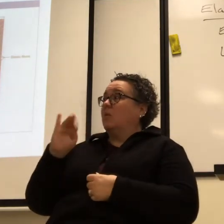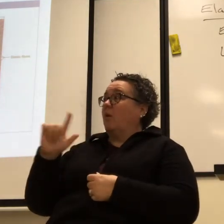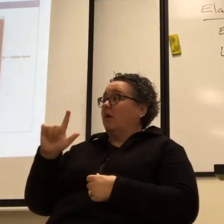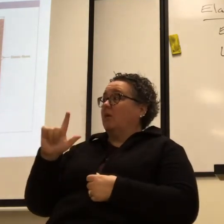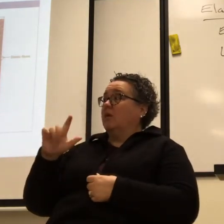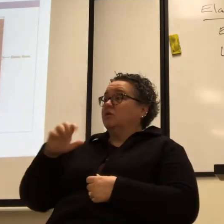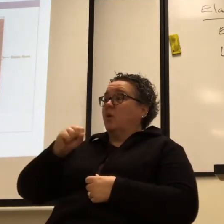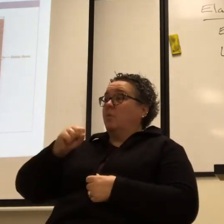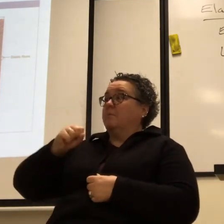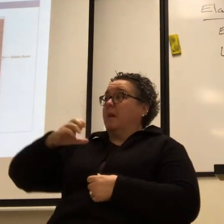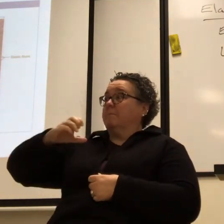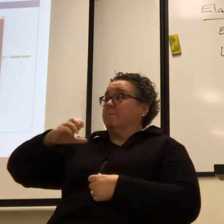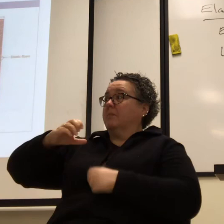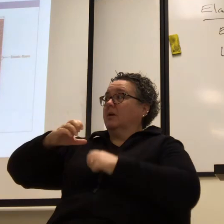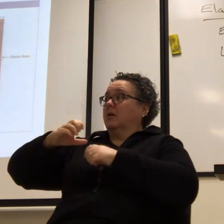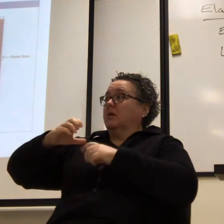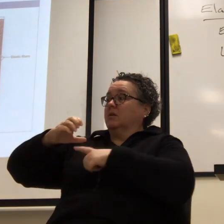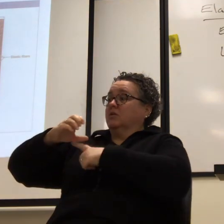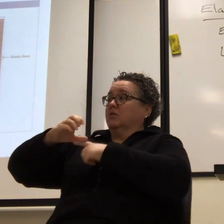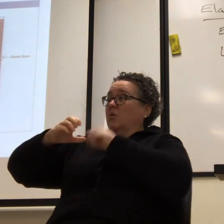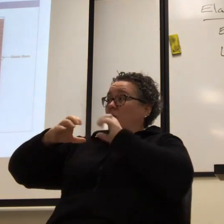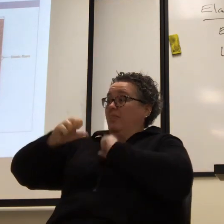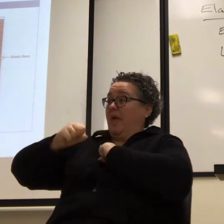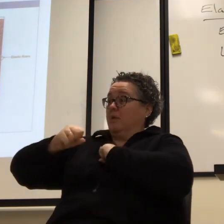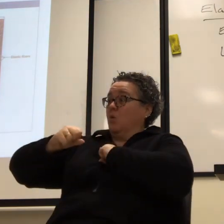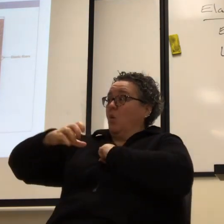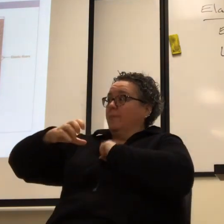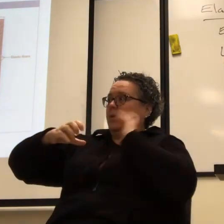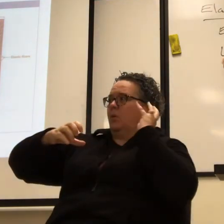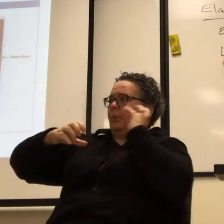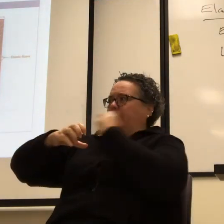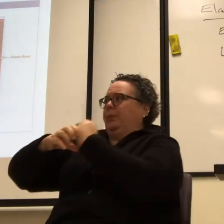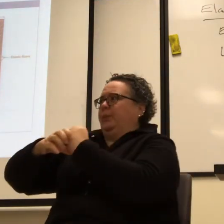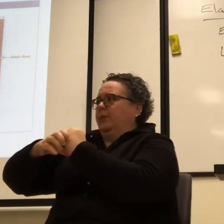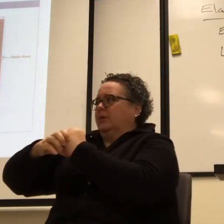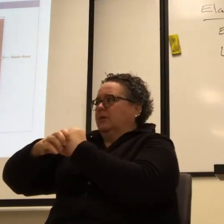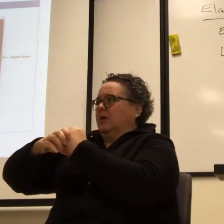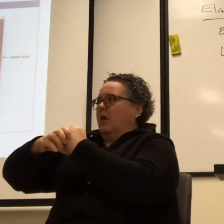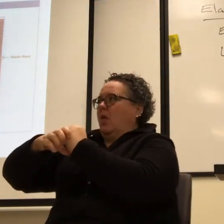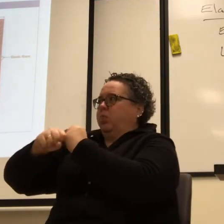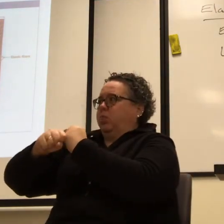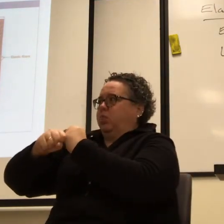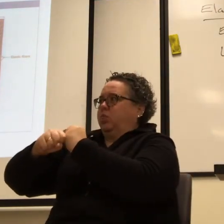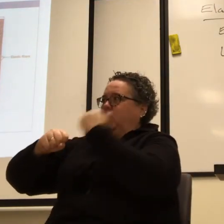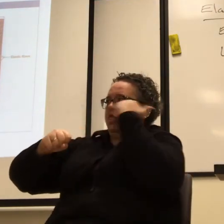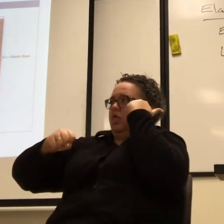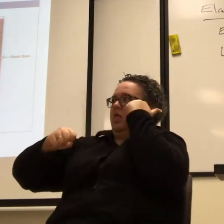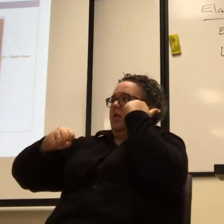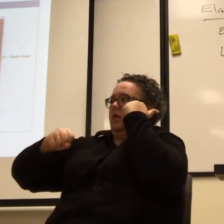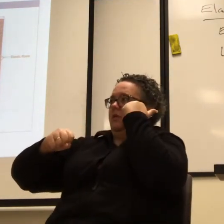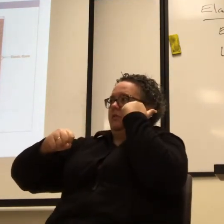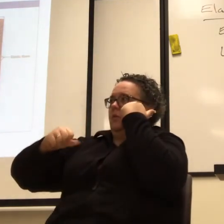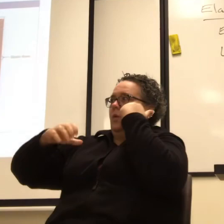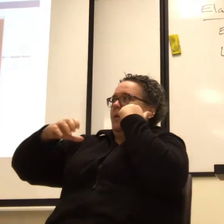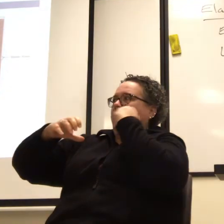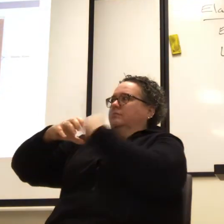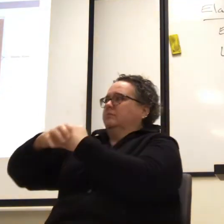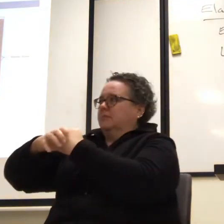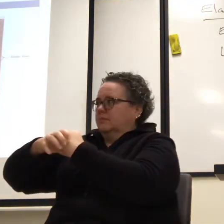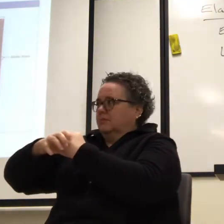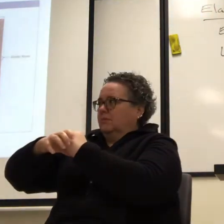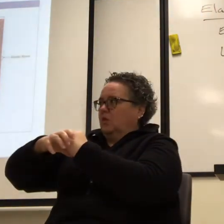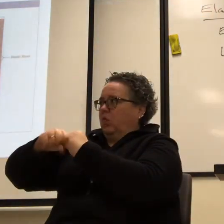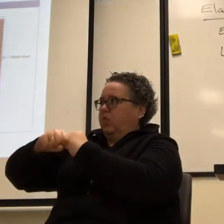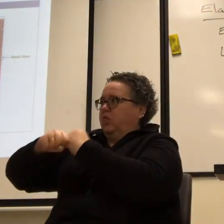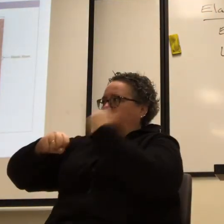blood forward. So it's good to have a high elastic content. In fact, the largest